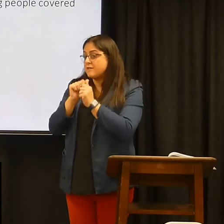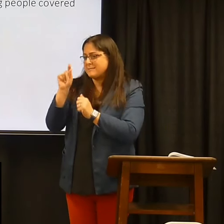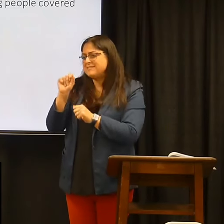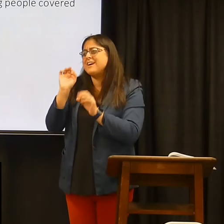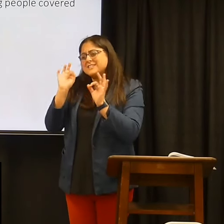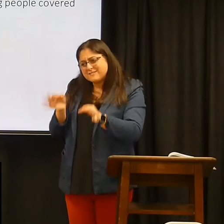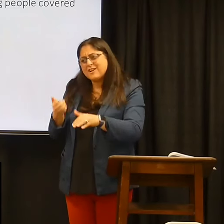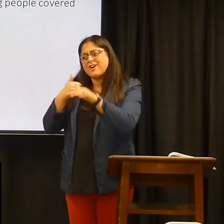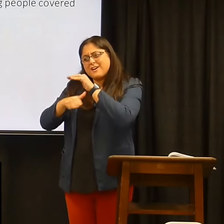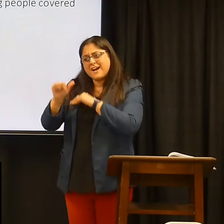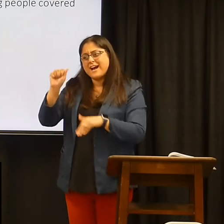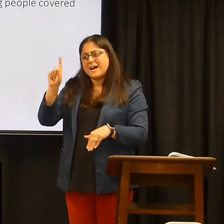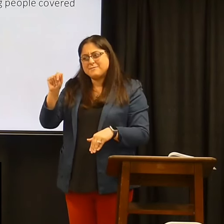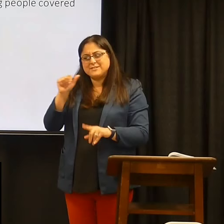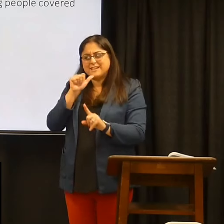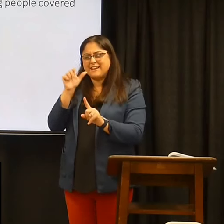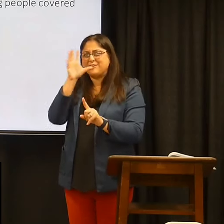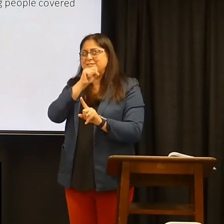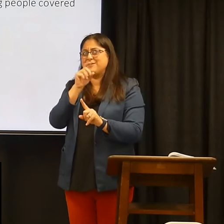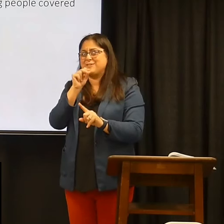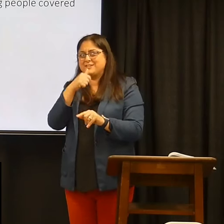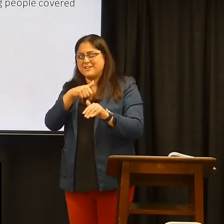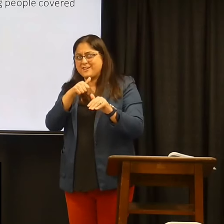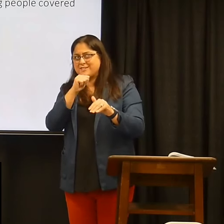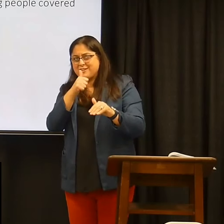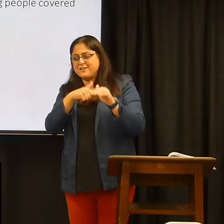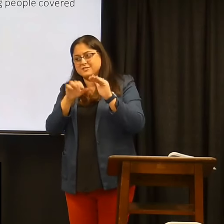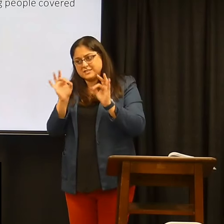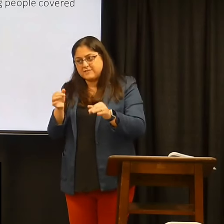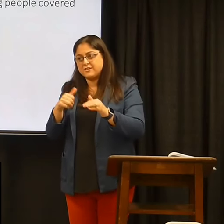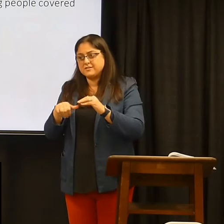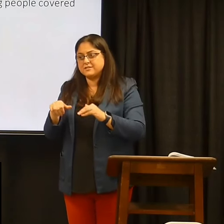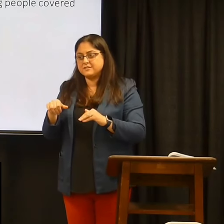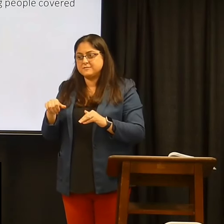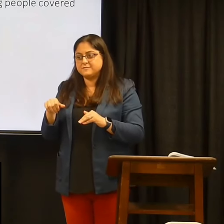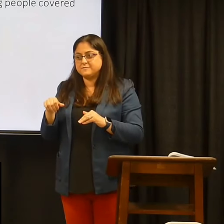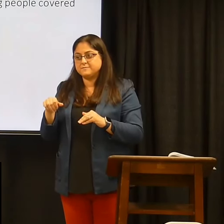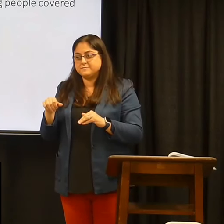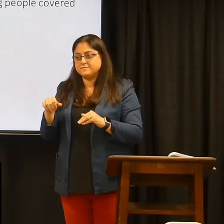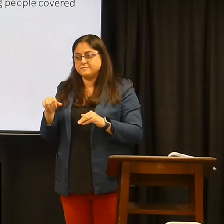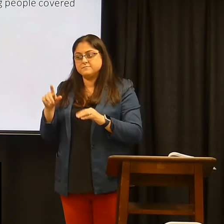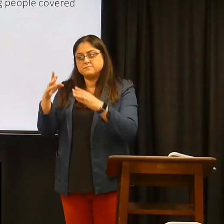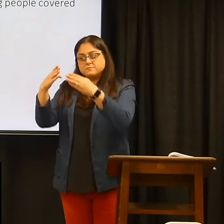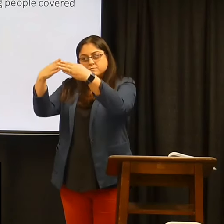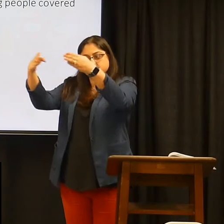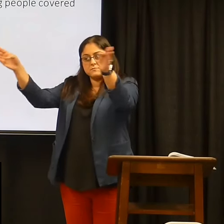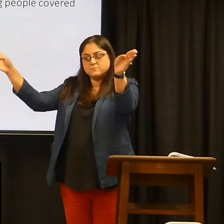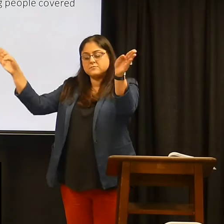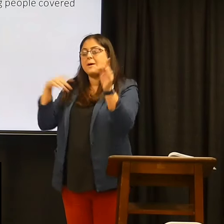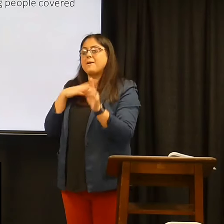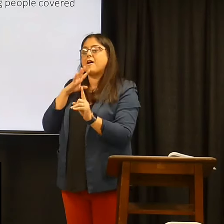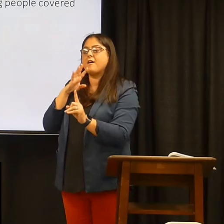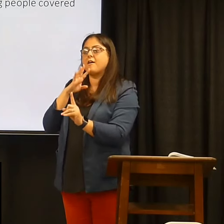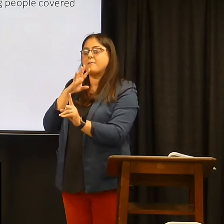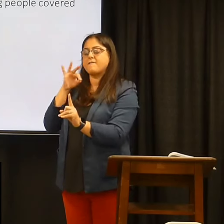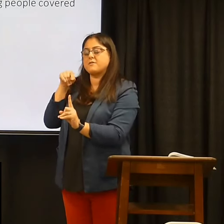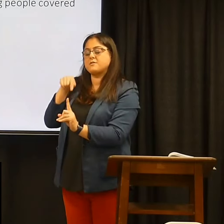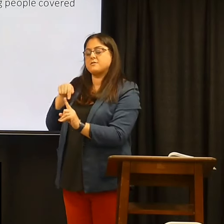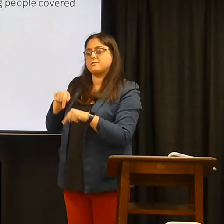But also other people with disabilities are covered under the ADA. It's not only deafness, it's disabilities in a